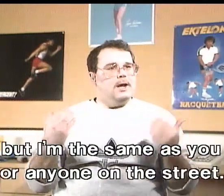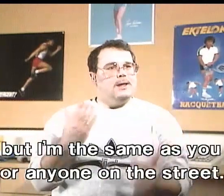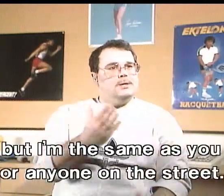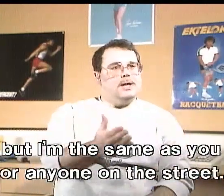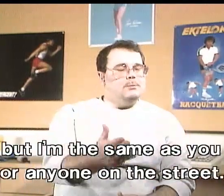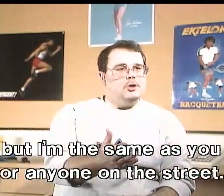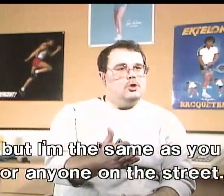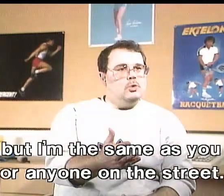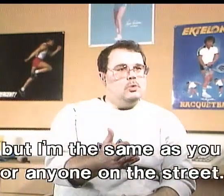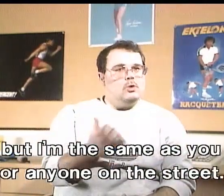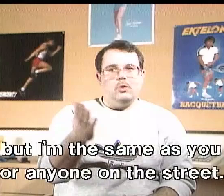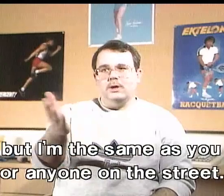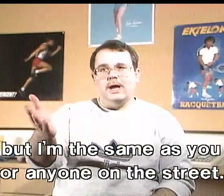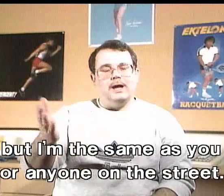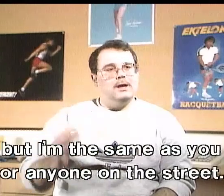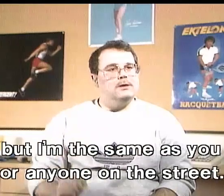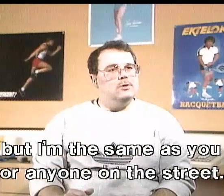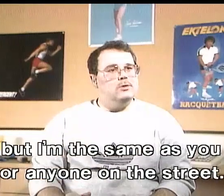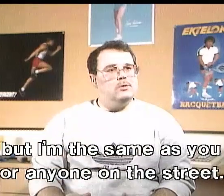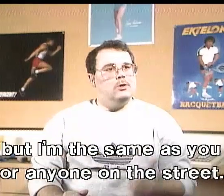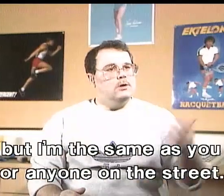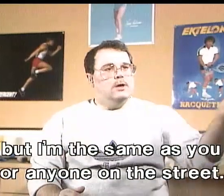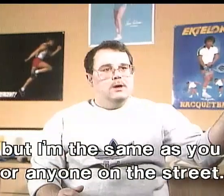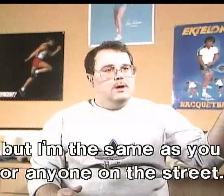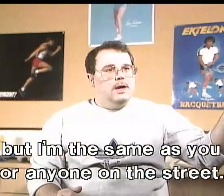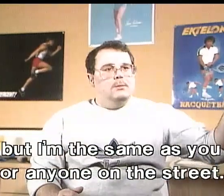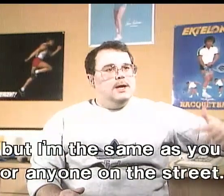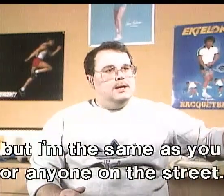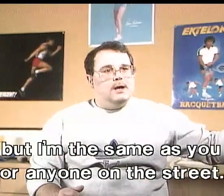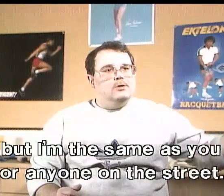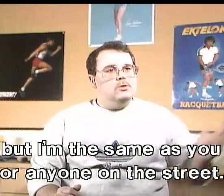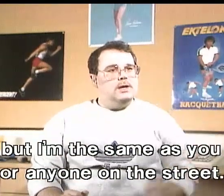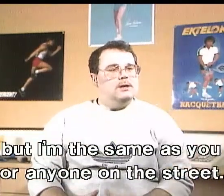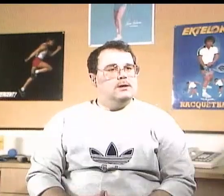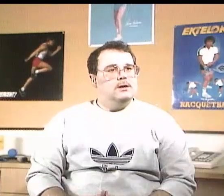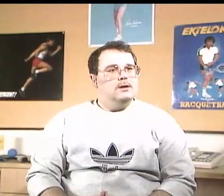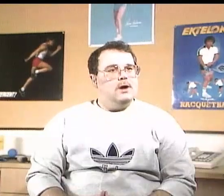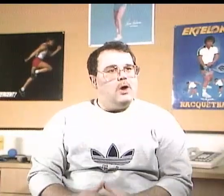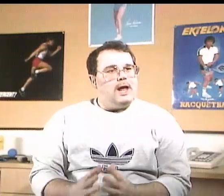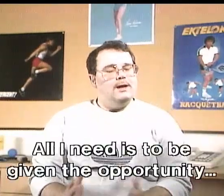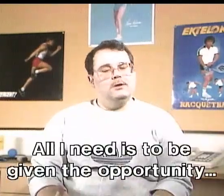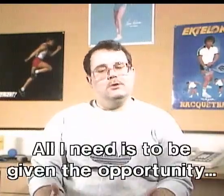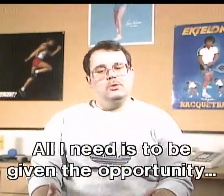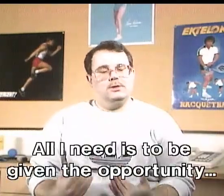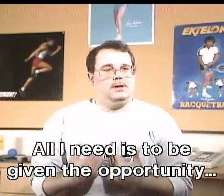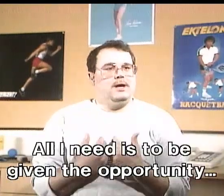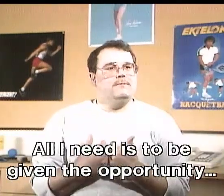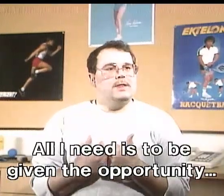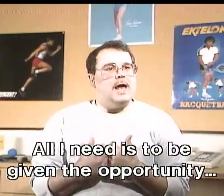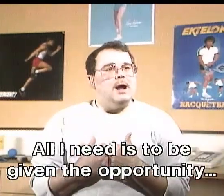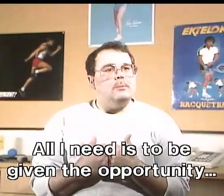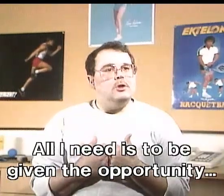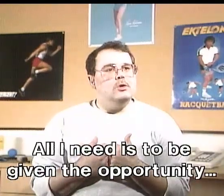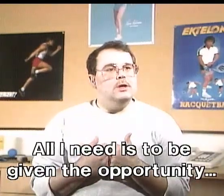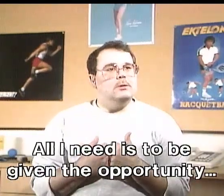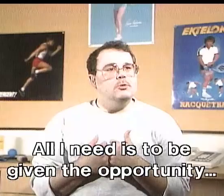ain't the same as you or the guy next to you or anybody down the street. All I need to do is give him that opportunity to prove